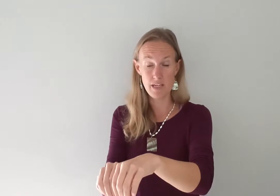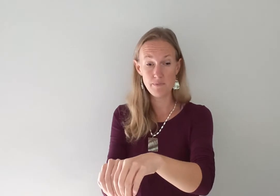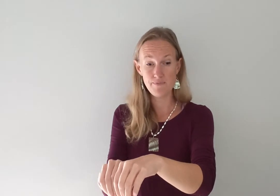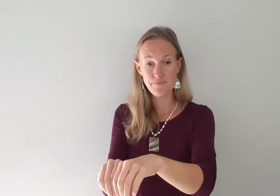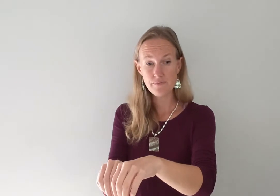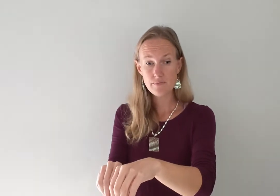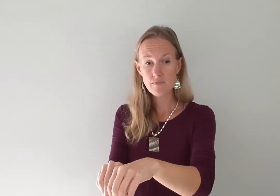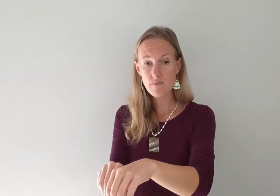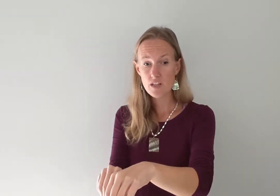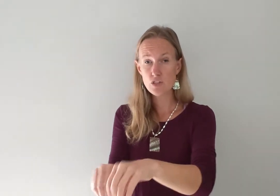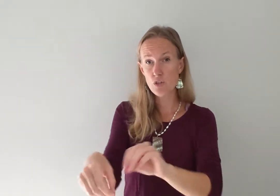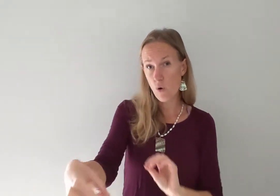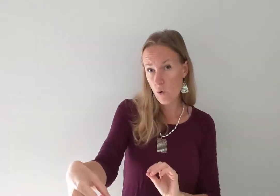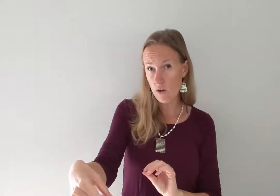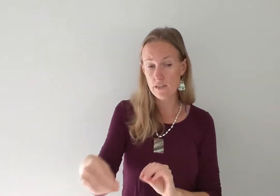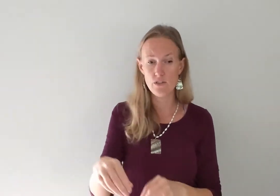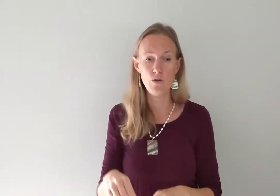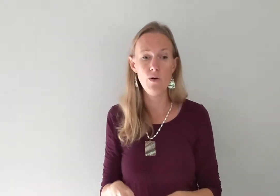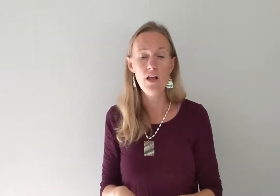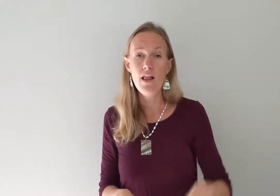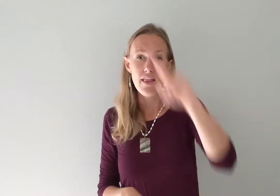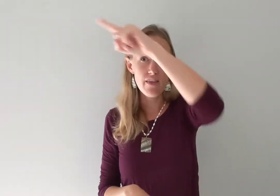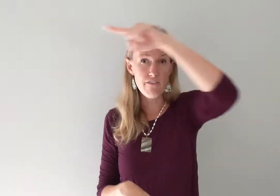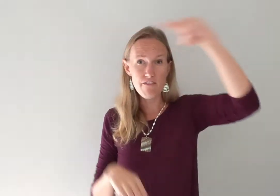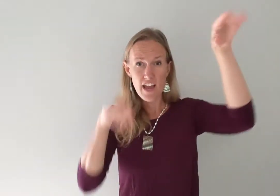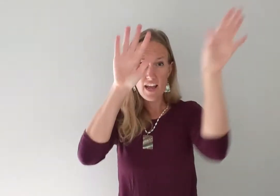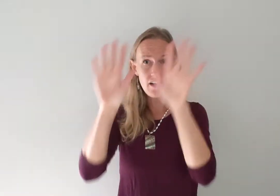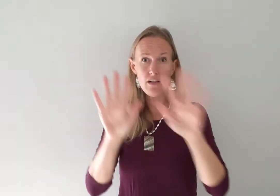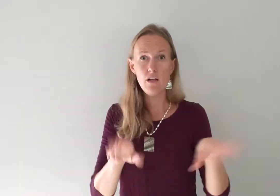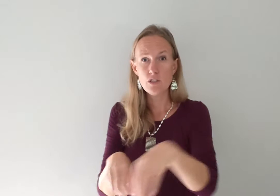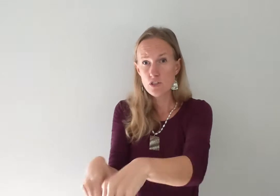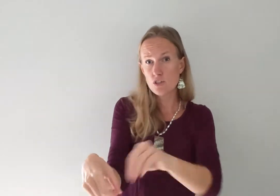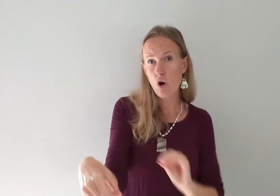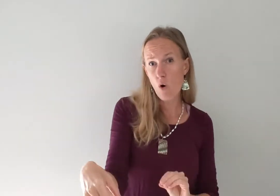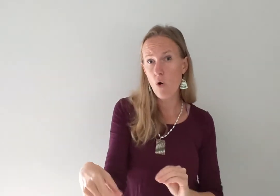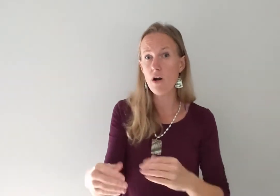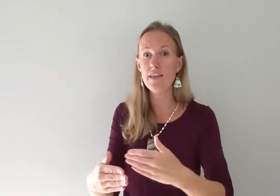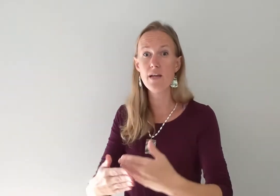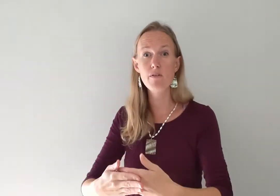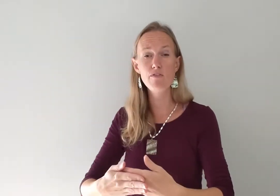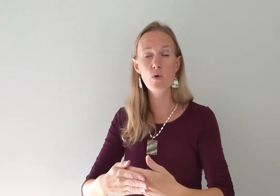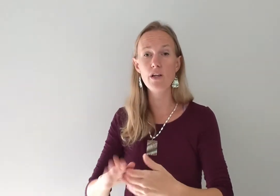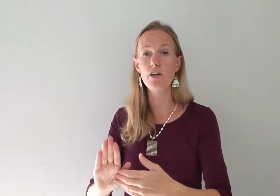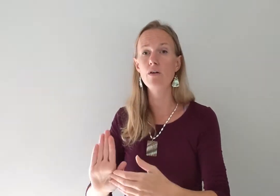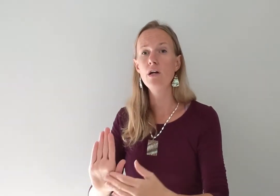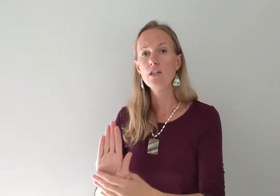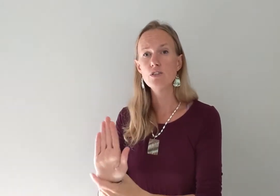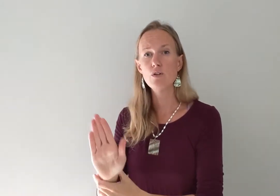something. Tore, so the veil, tore, and then before you. So